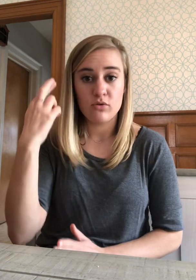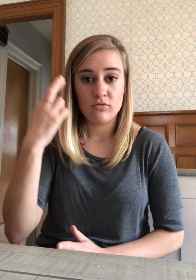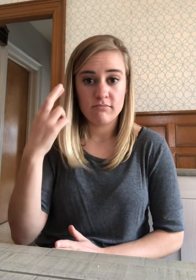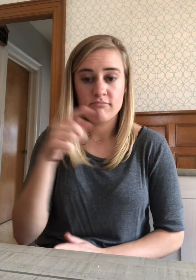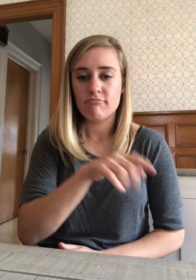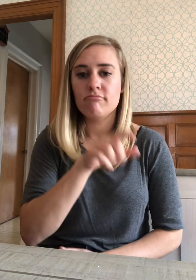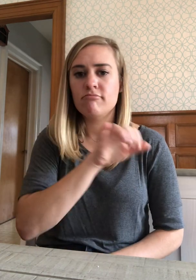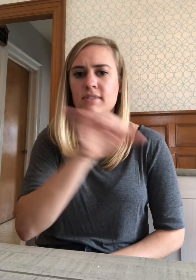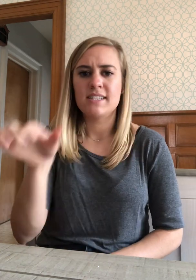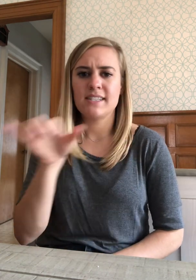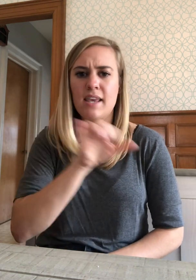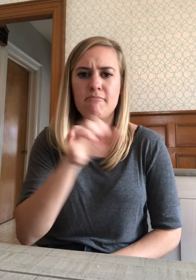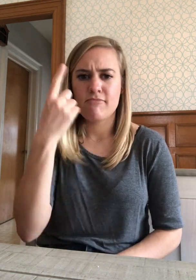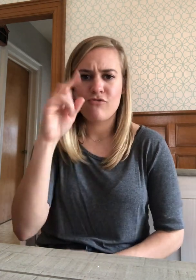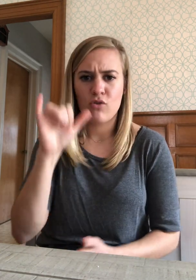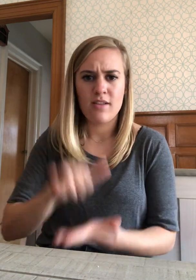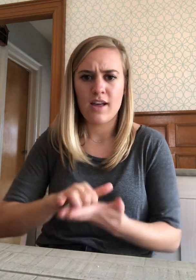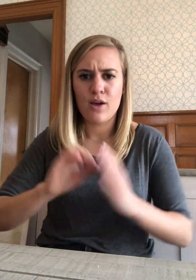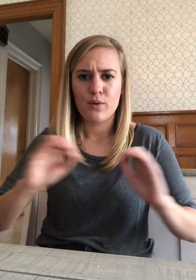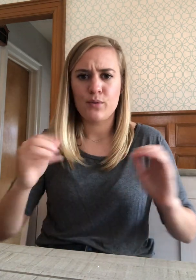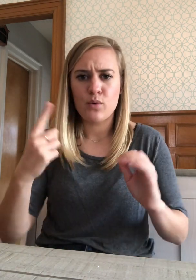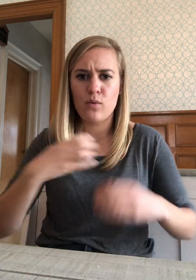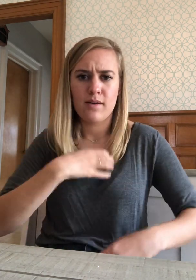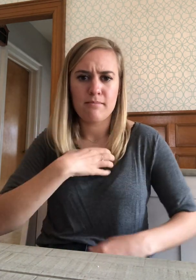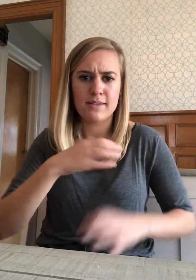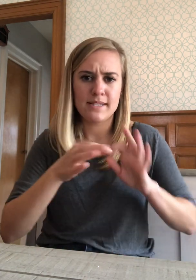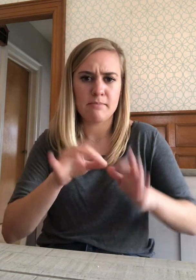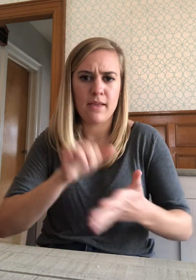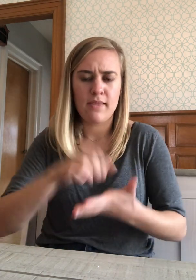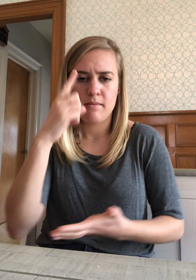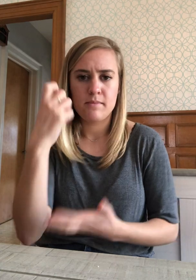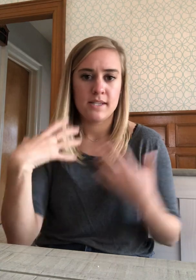that. Nobody ever complains about those because they heal so nicely.